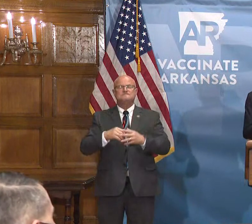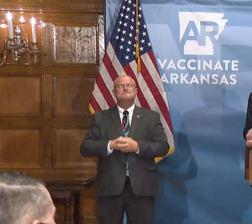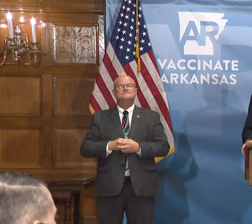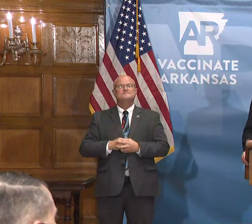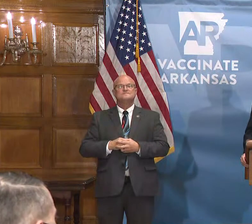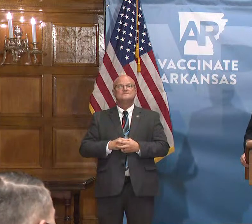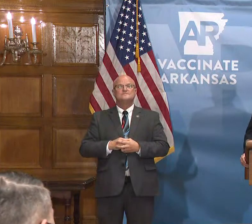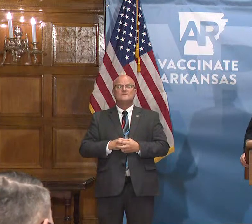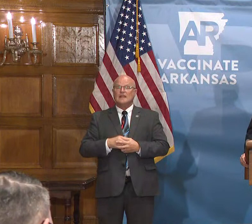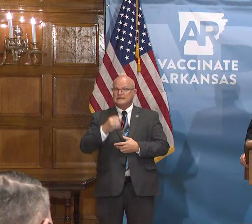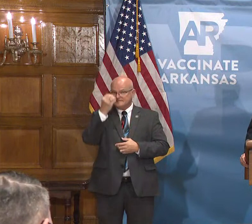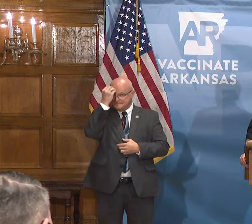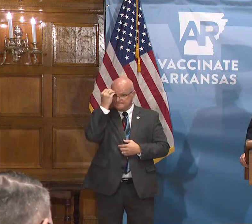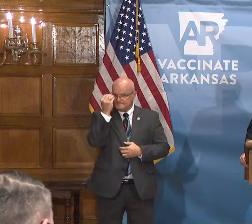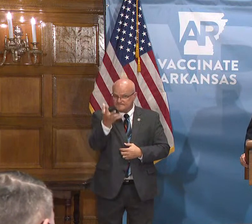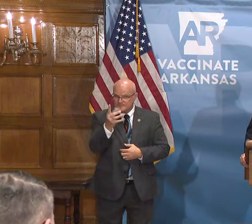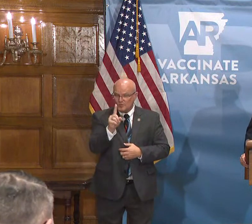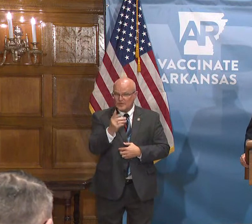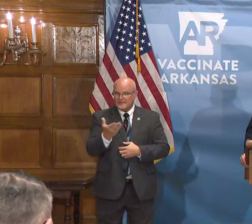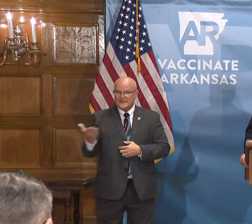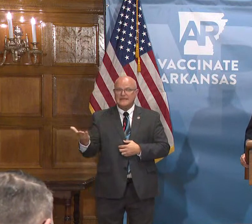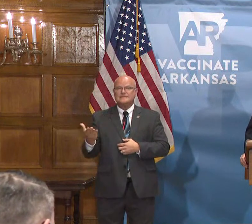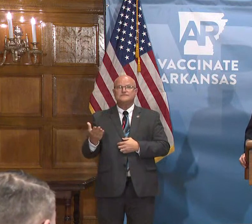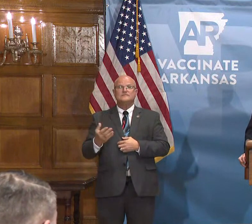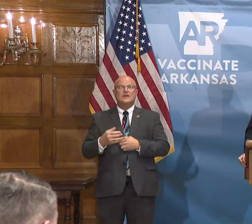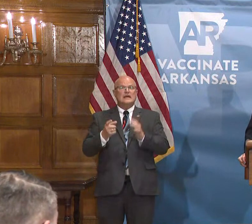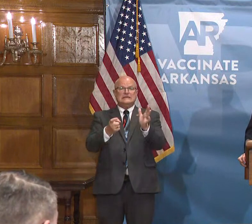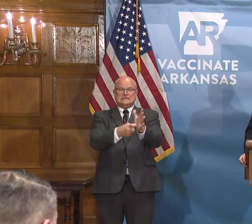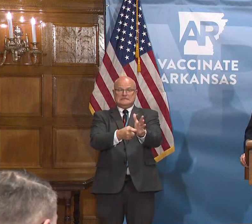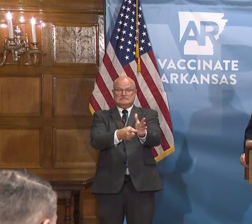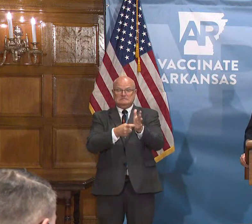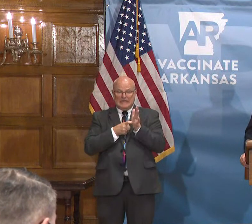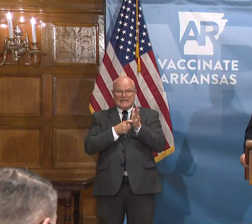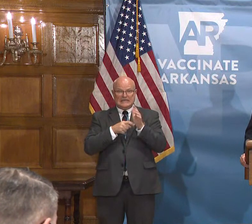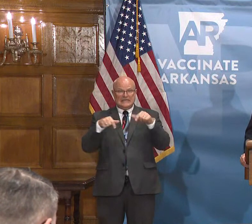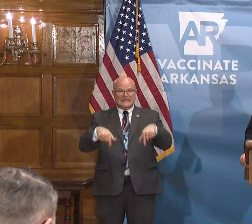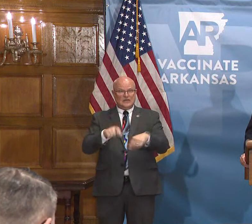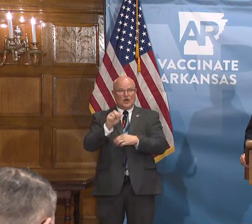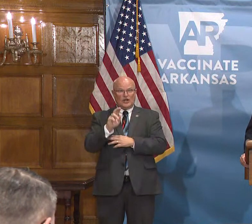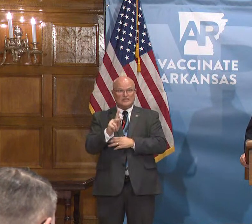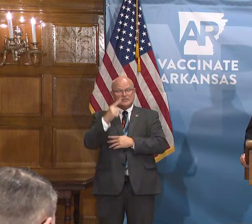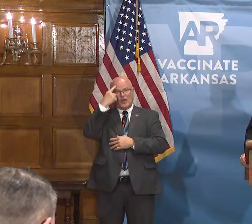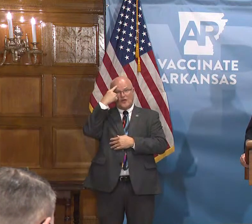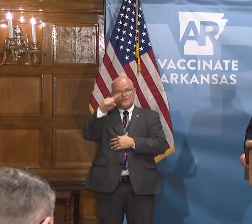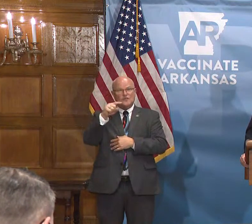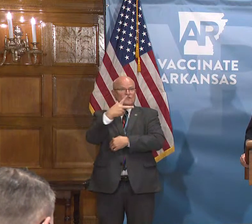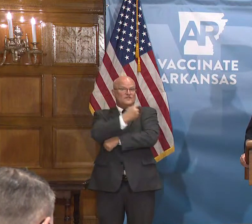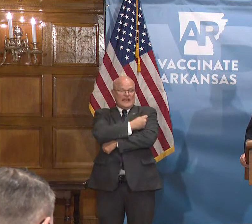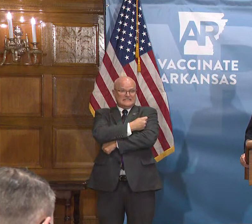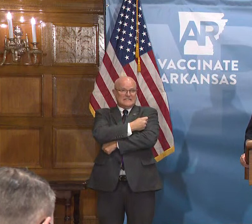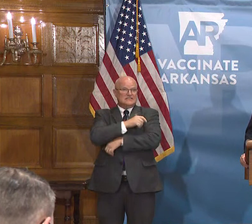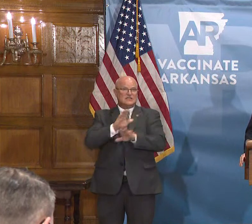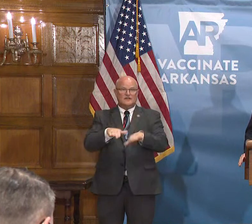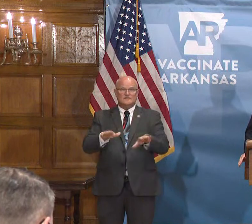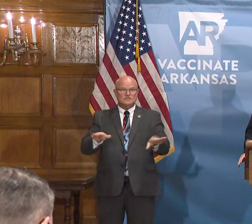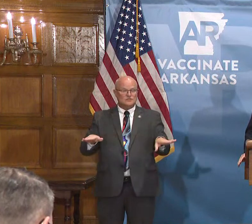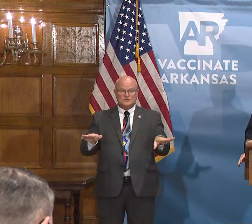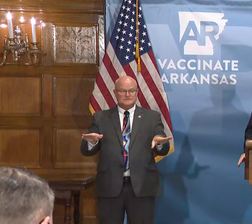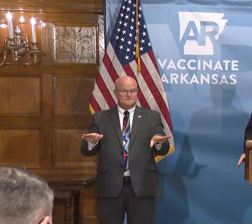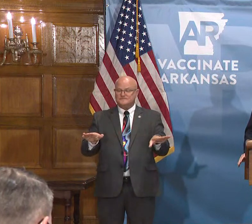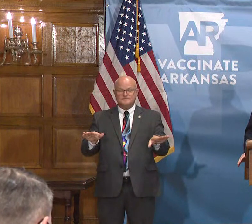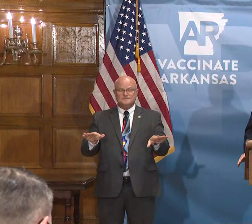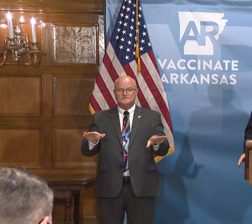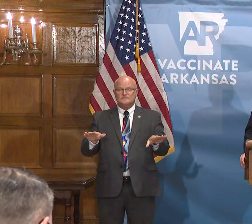emphasize a particular point. There is no mandate in Arkansas for vaccination of children